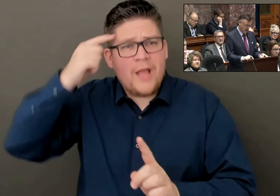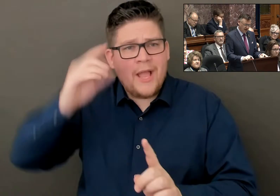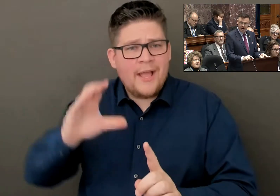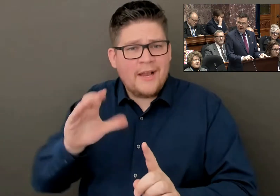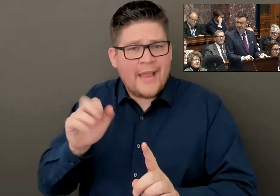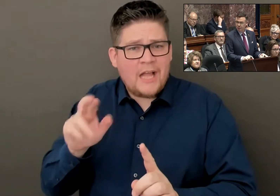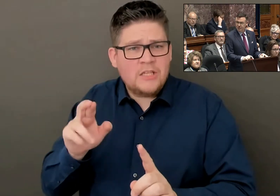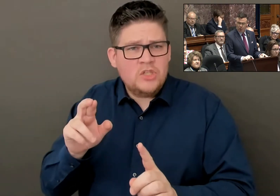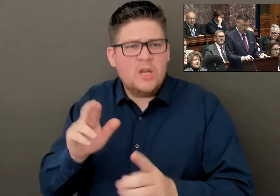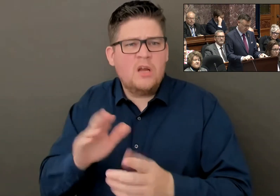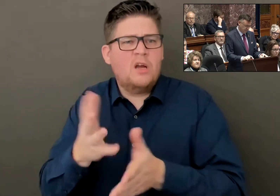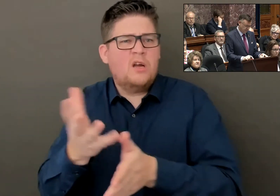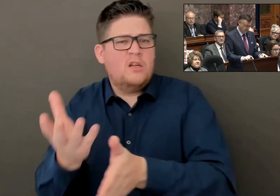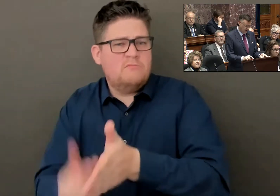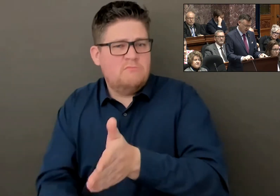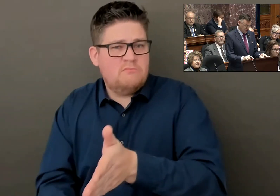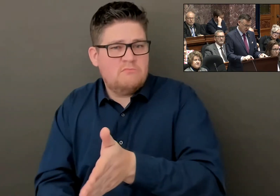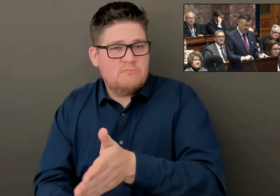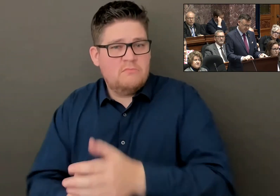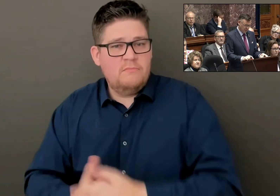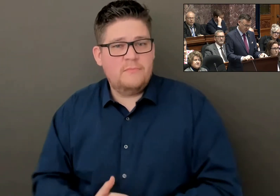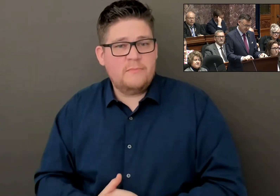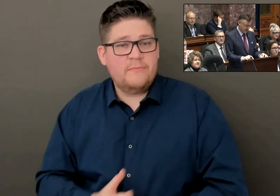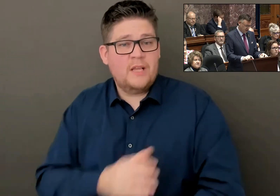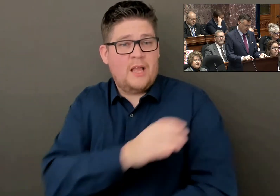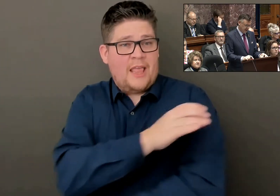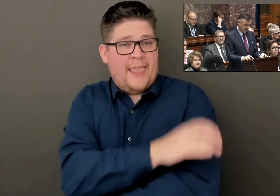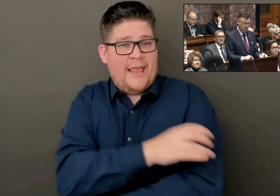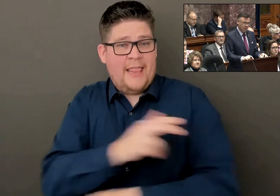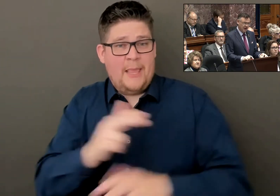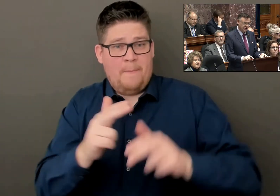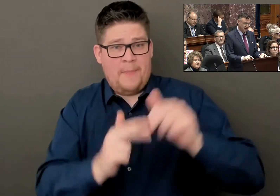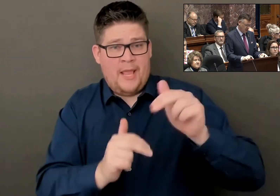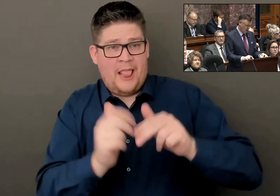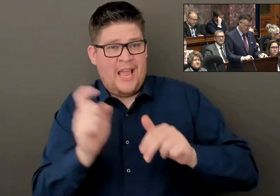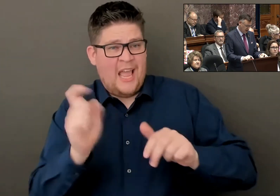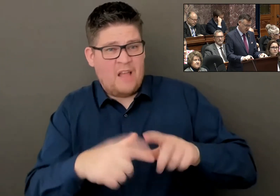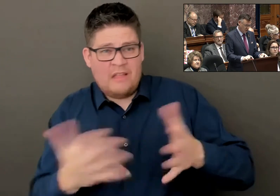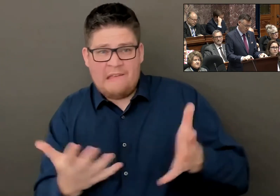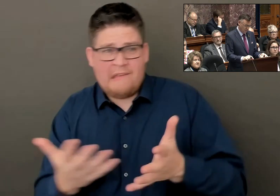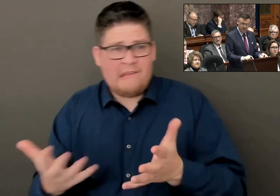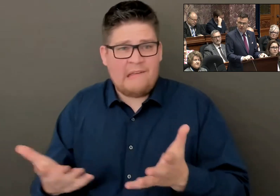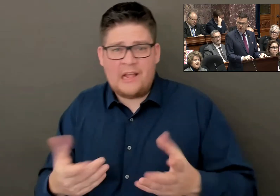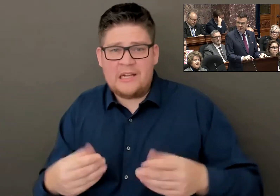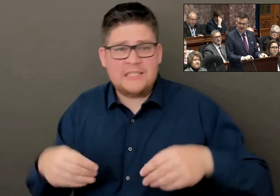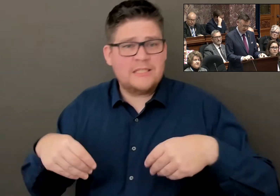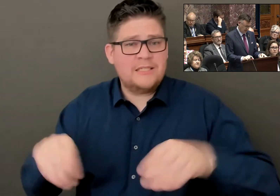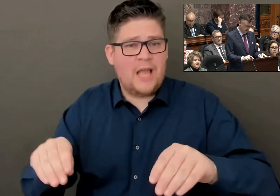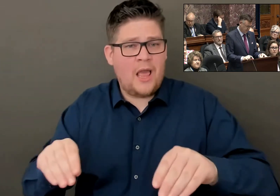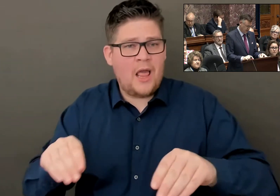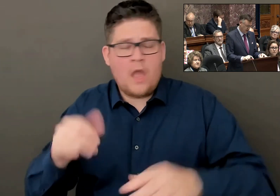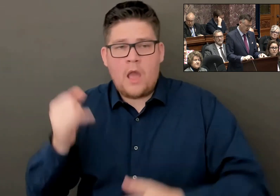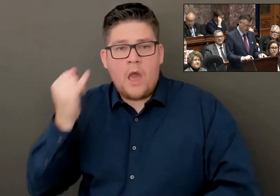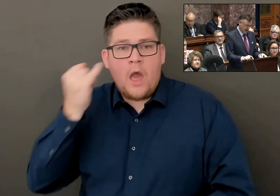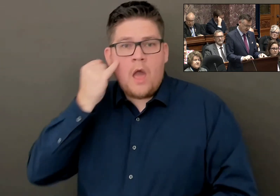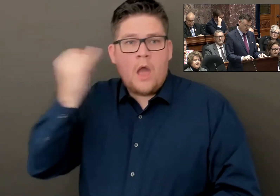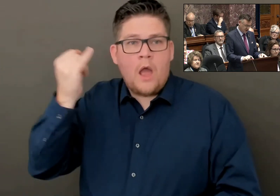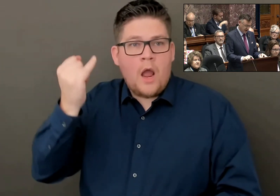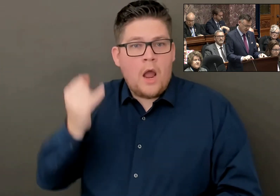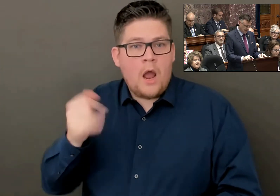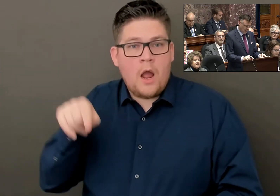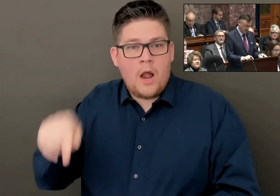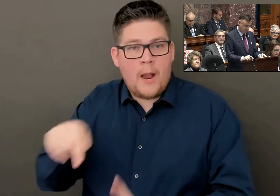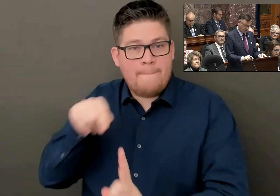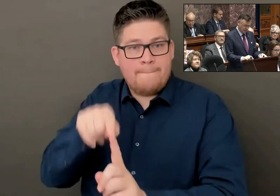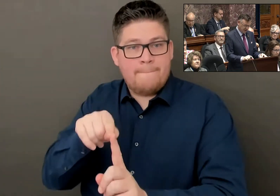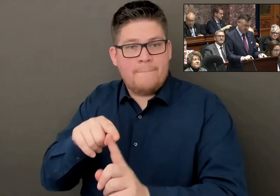sale, an idea was born to transform the facility into a patient accommodation home for those in need. Thanks to the